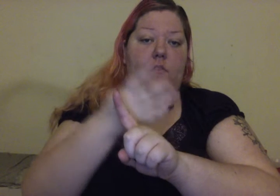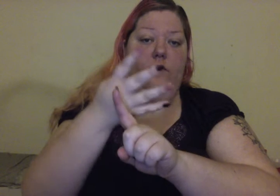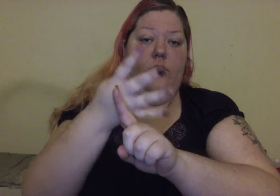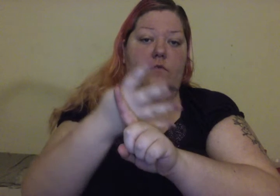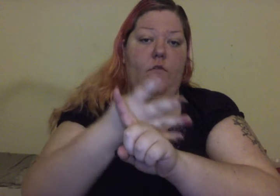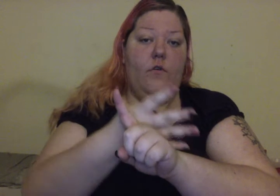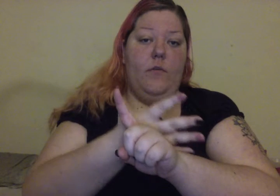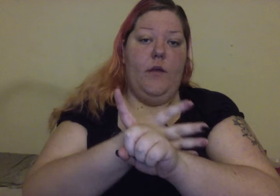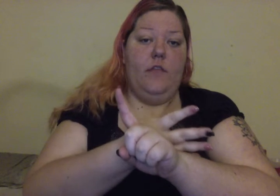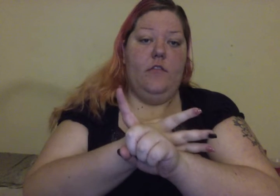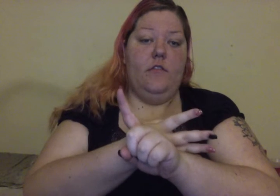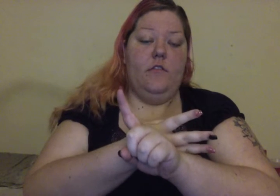4 month,